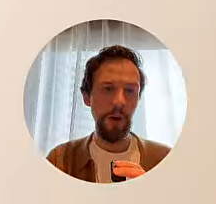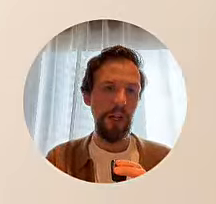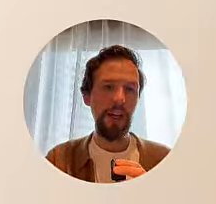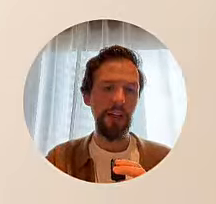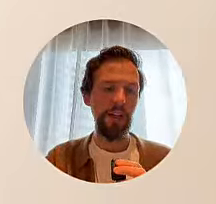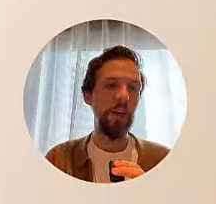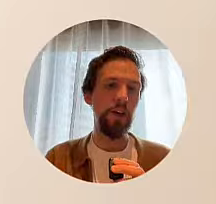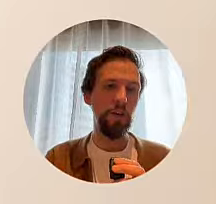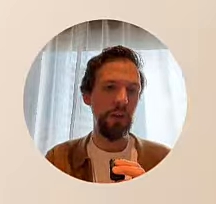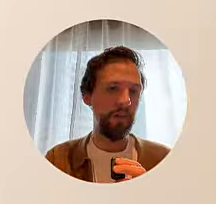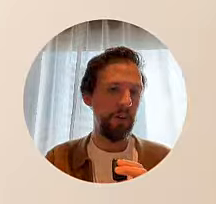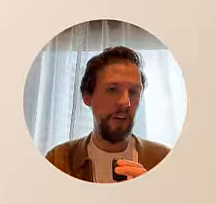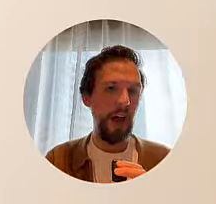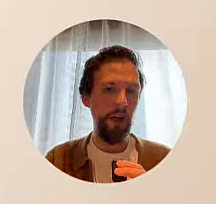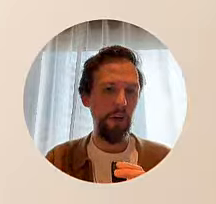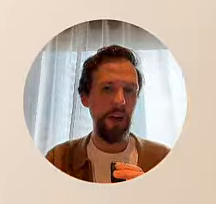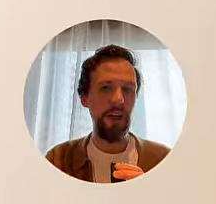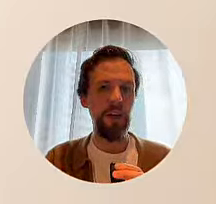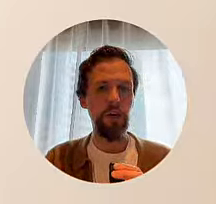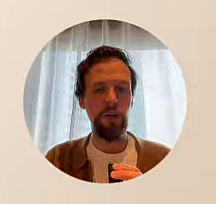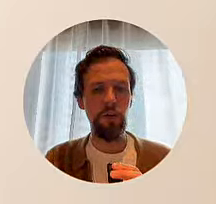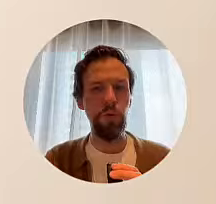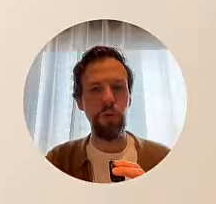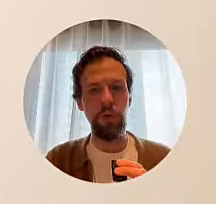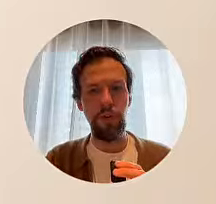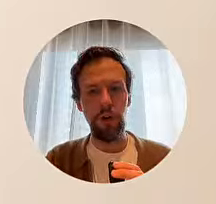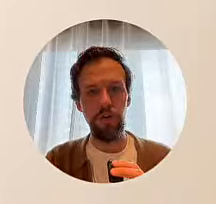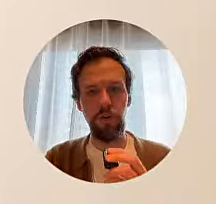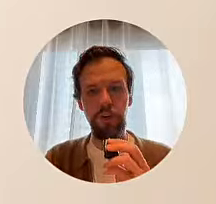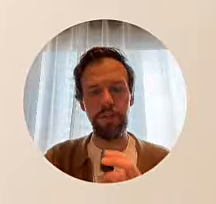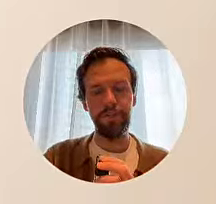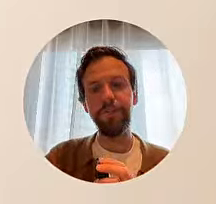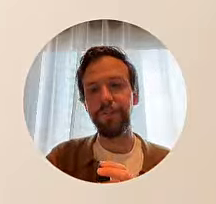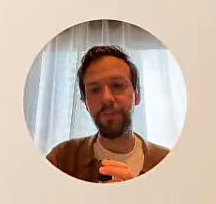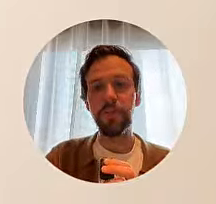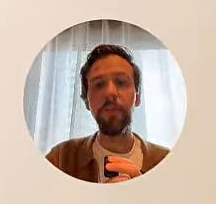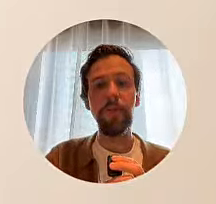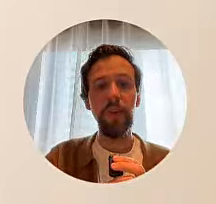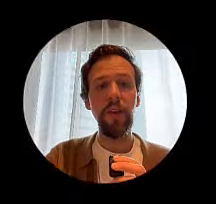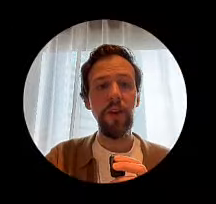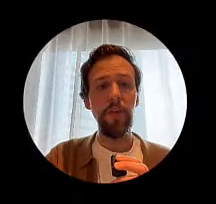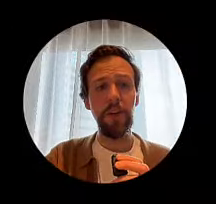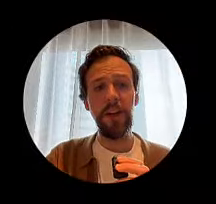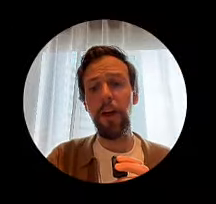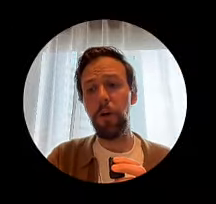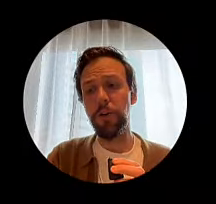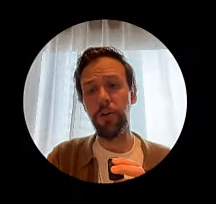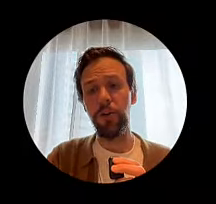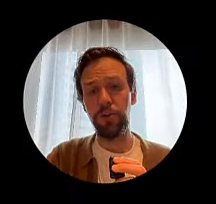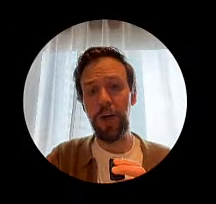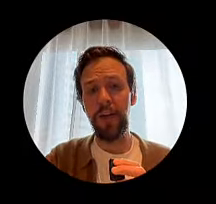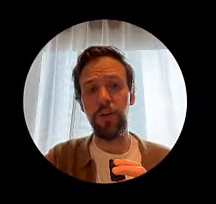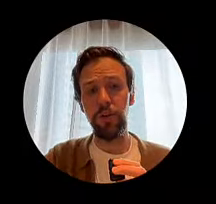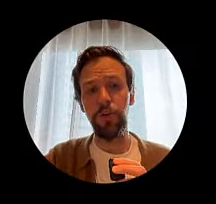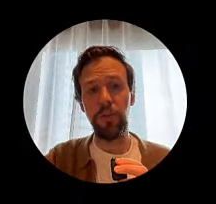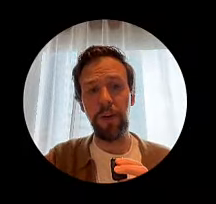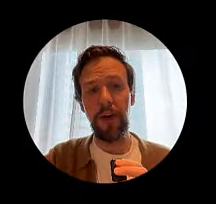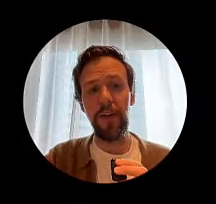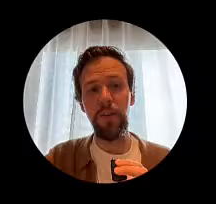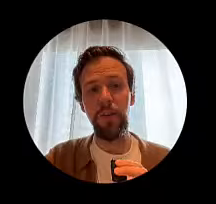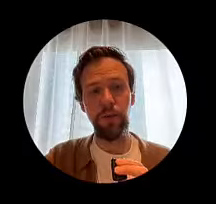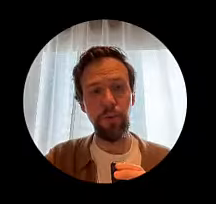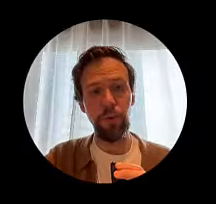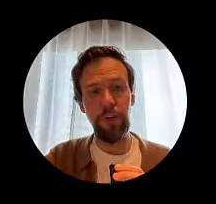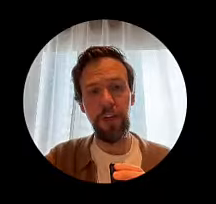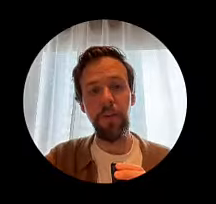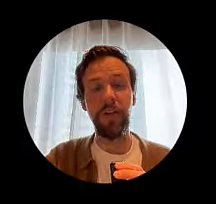you're very likely to give a high rating to Art of Fauna. But then I also try to